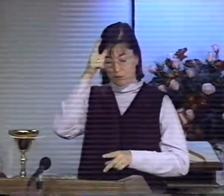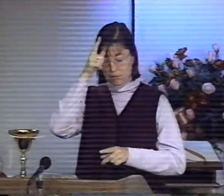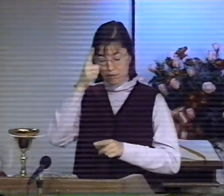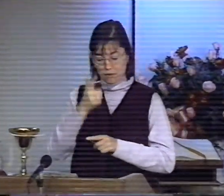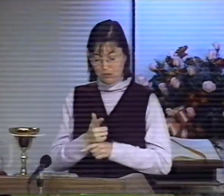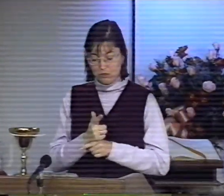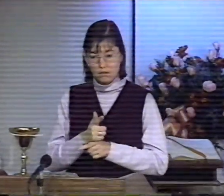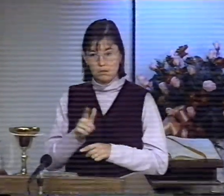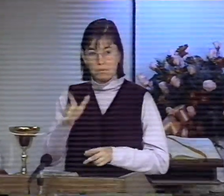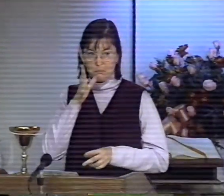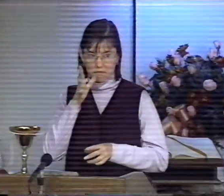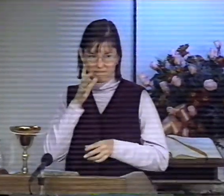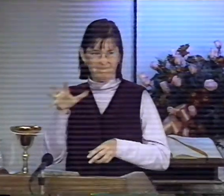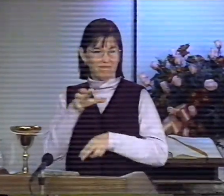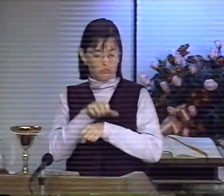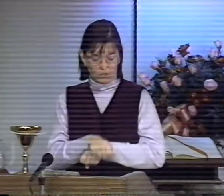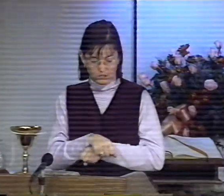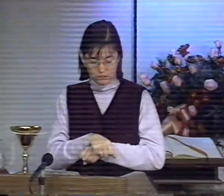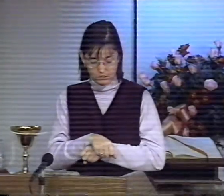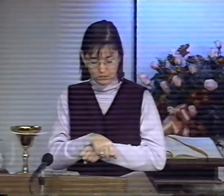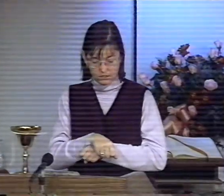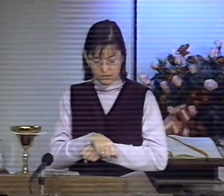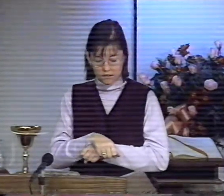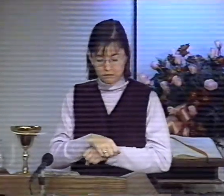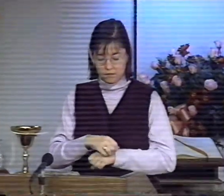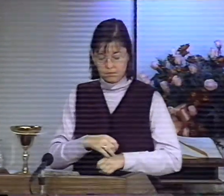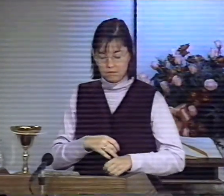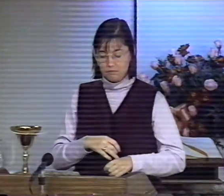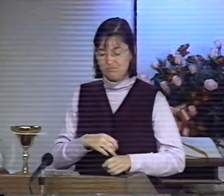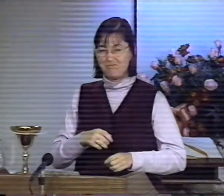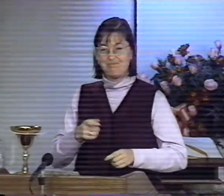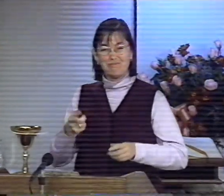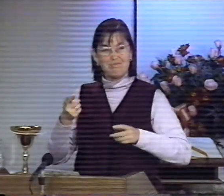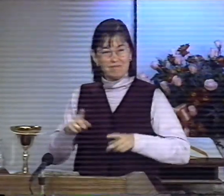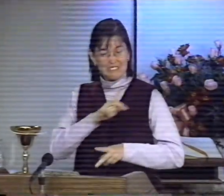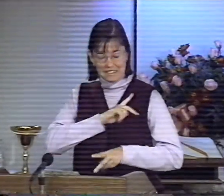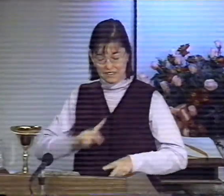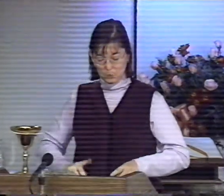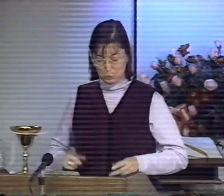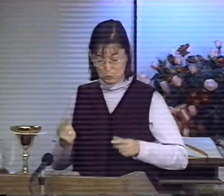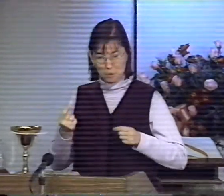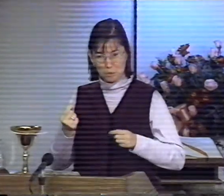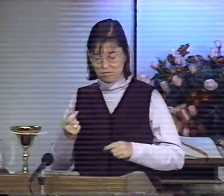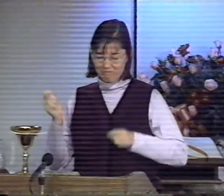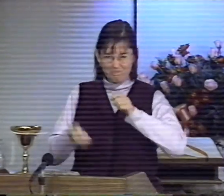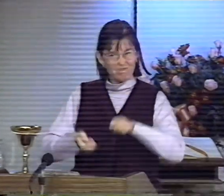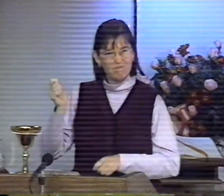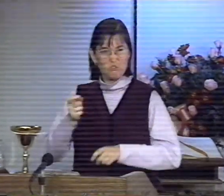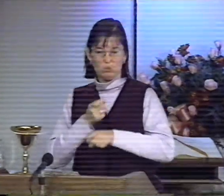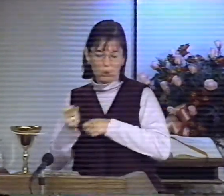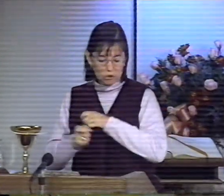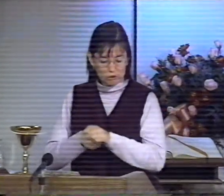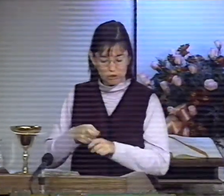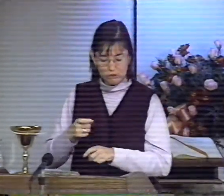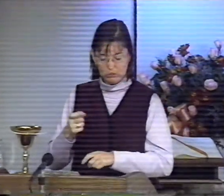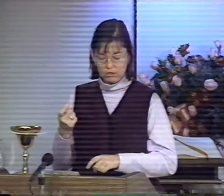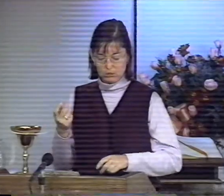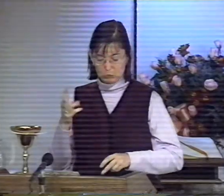It happened that seven brothers were with their mother, were arrested and tortured with whips and scourges by the